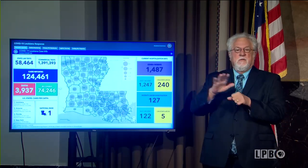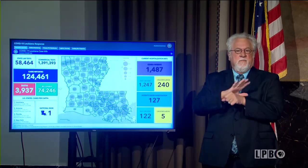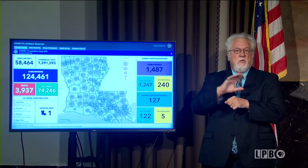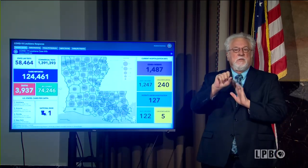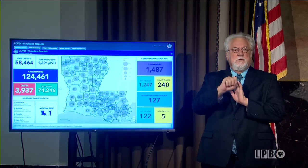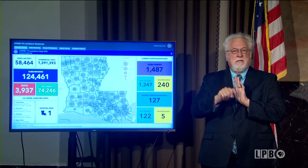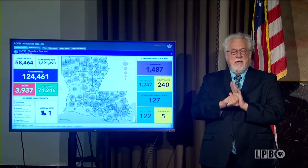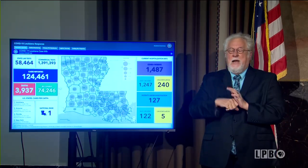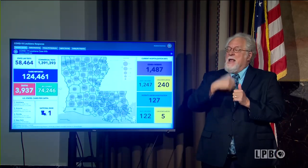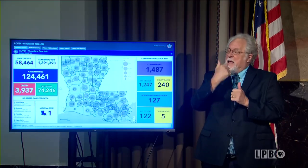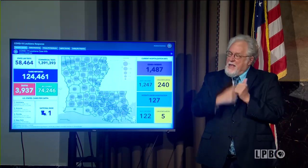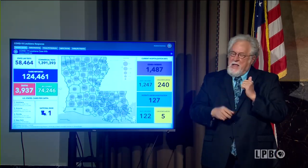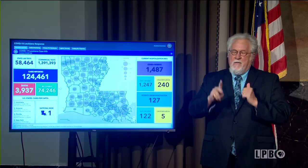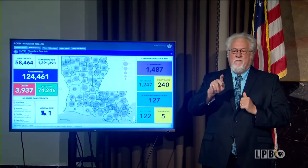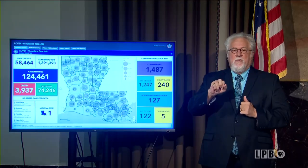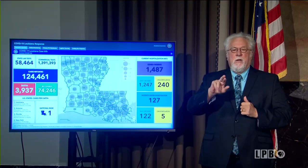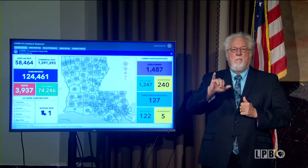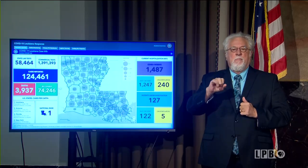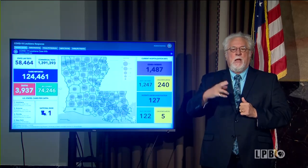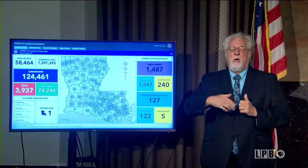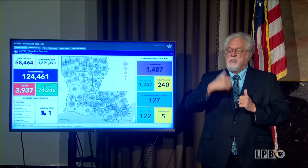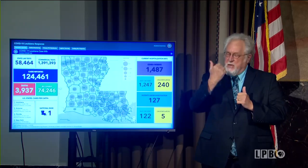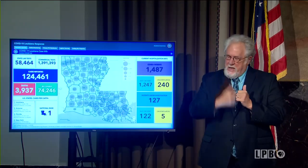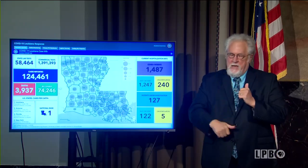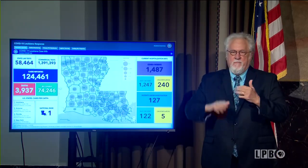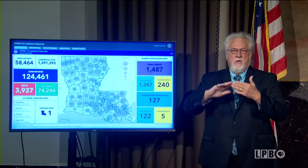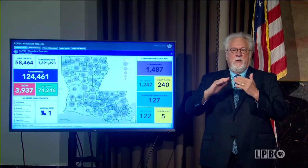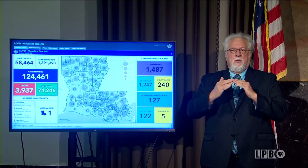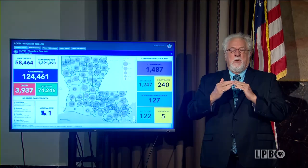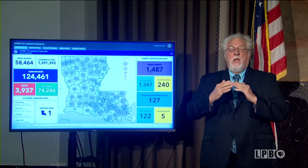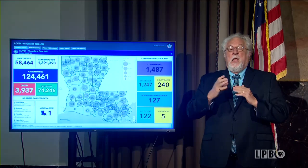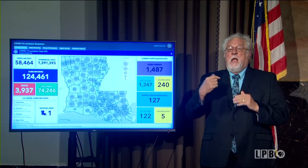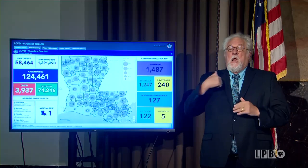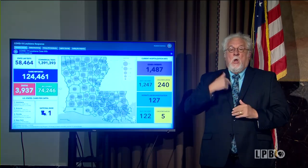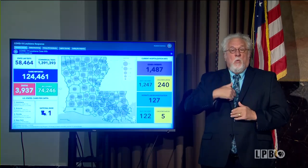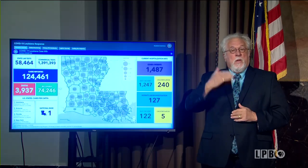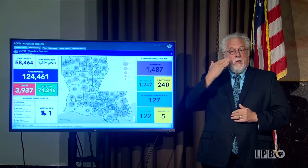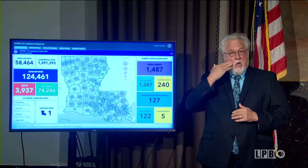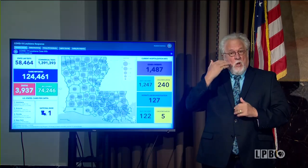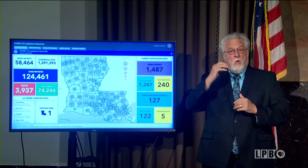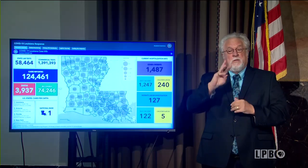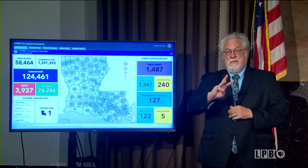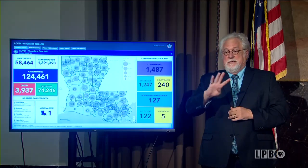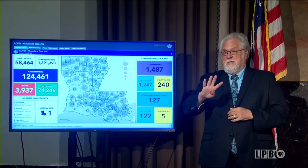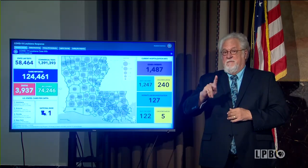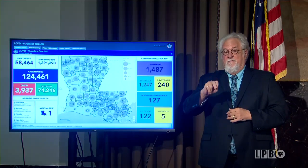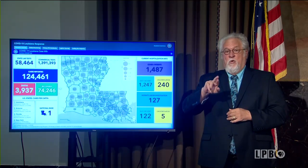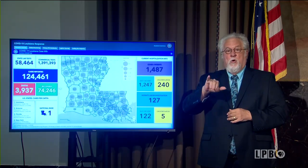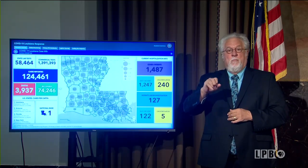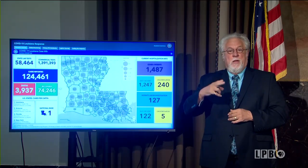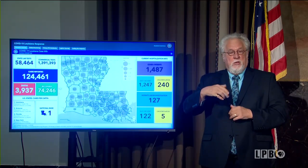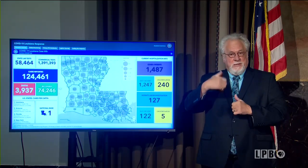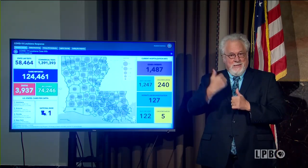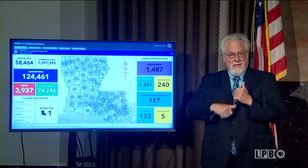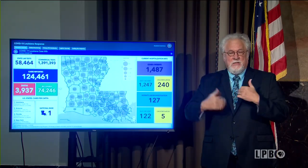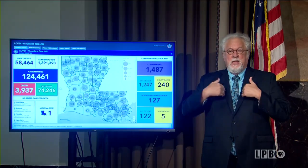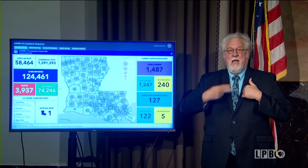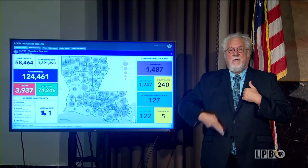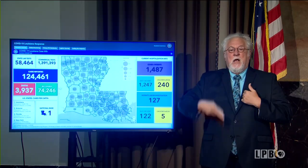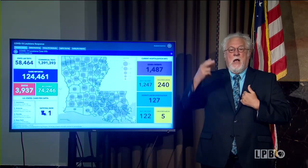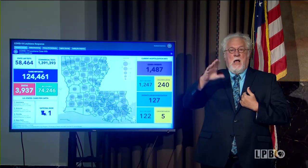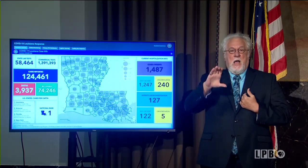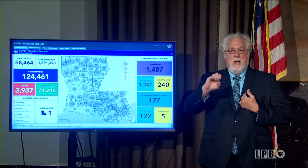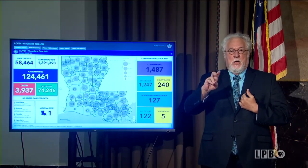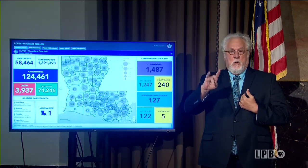in every parish, in every community. And we know that each of our 64 parishes has a high COVID